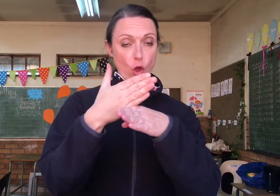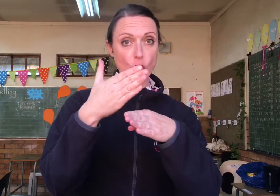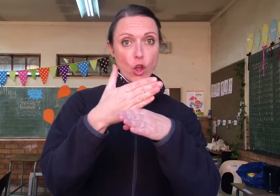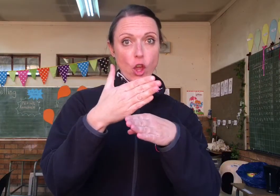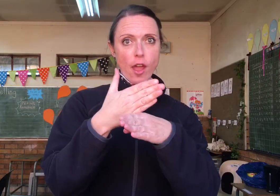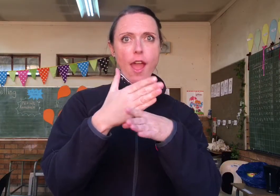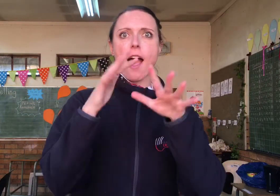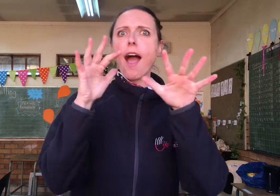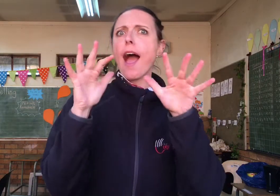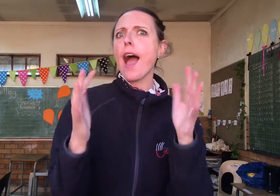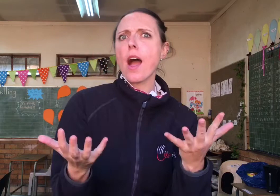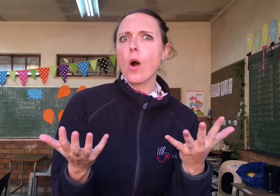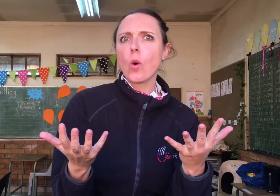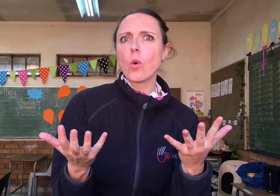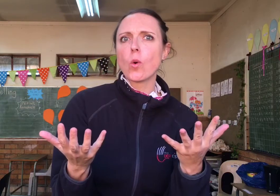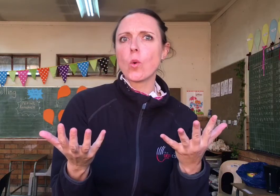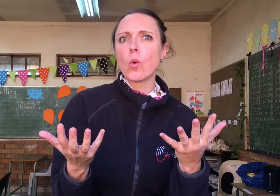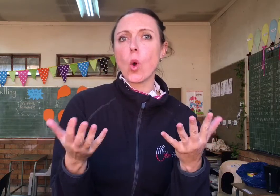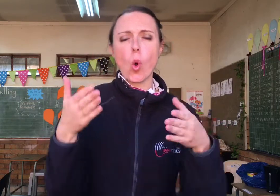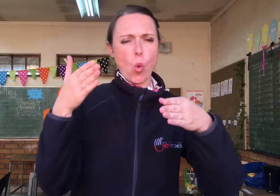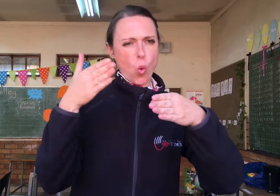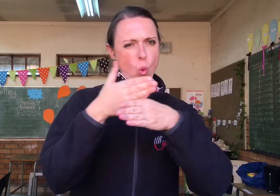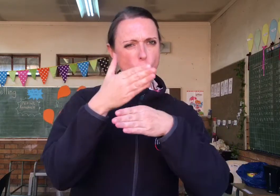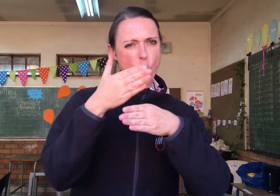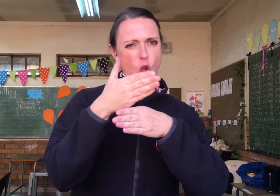Work. How?